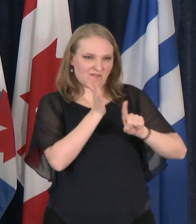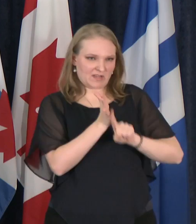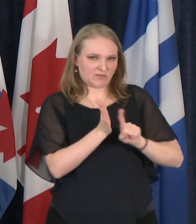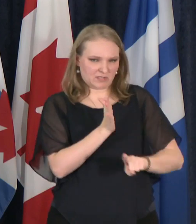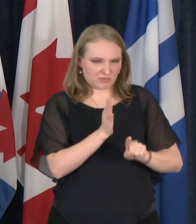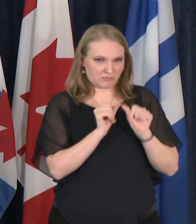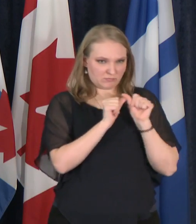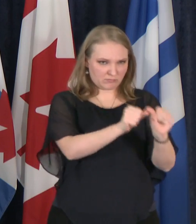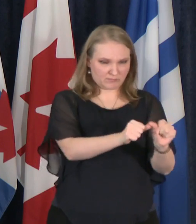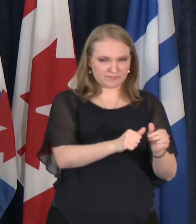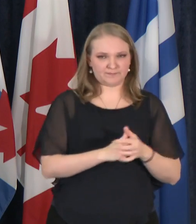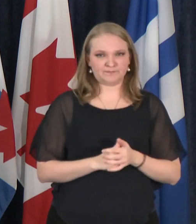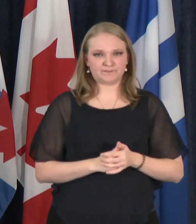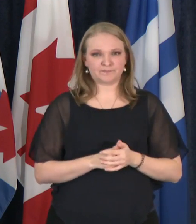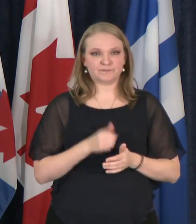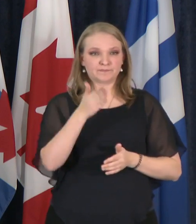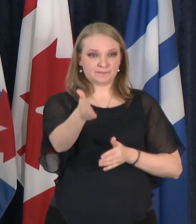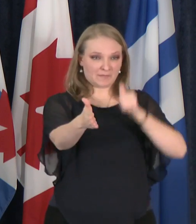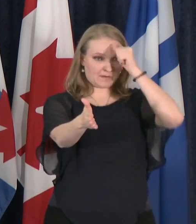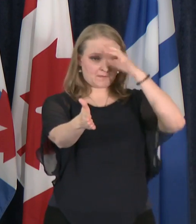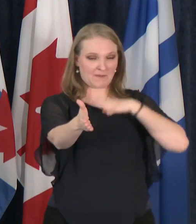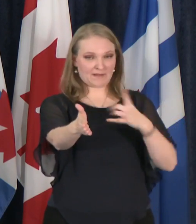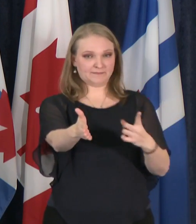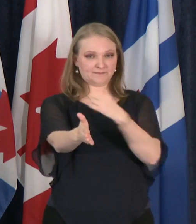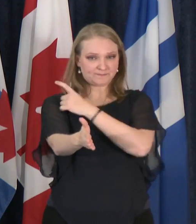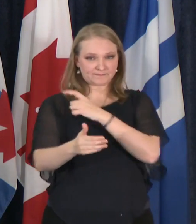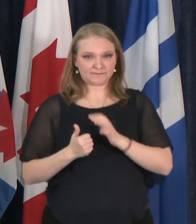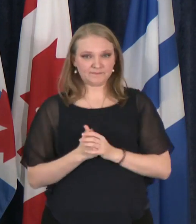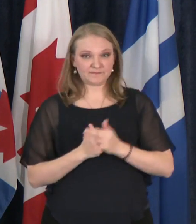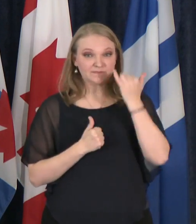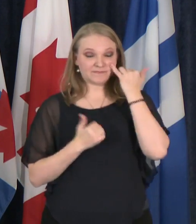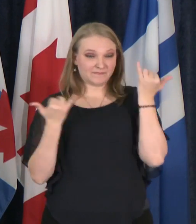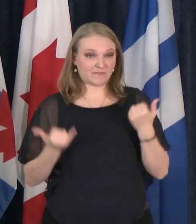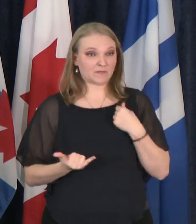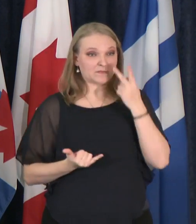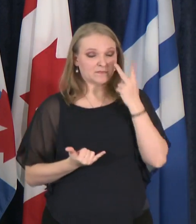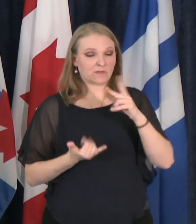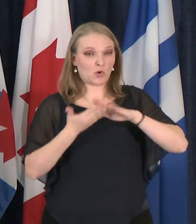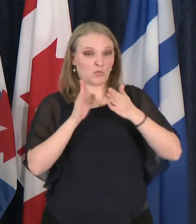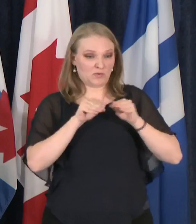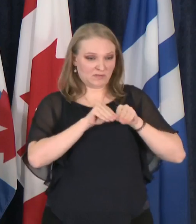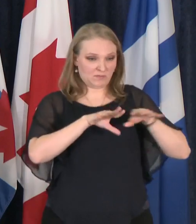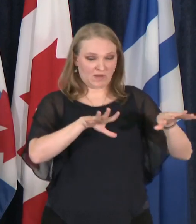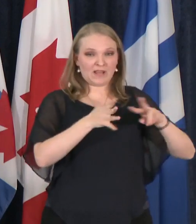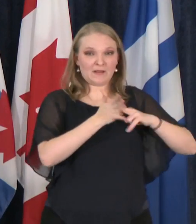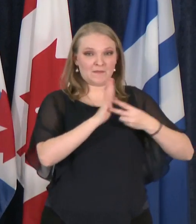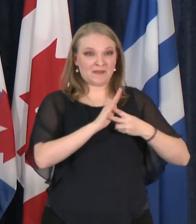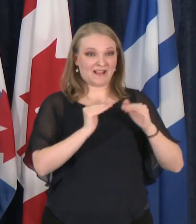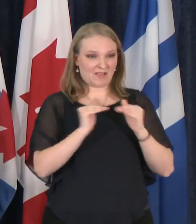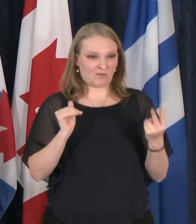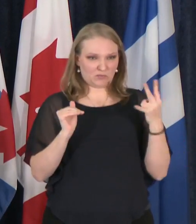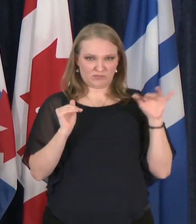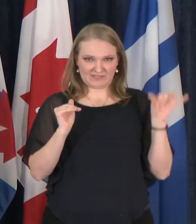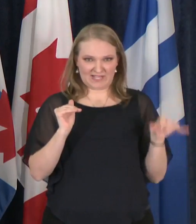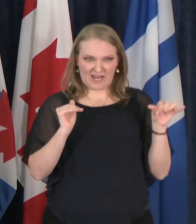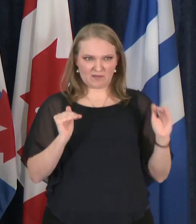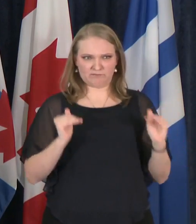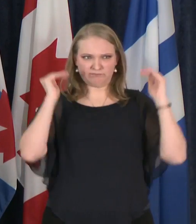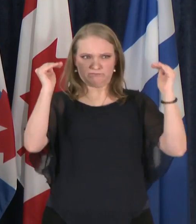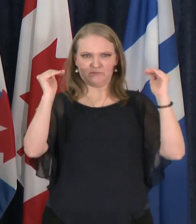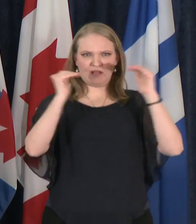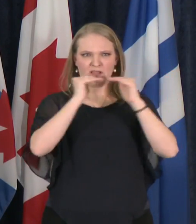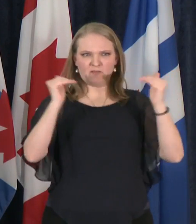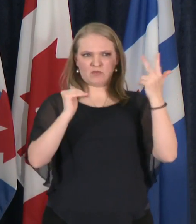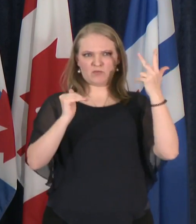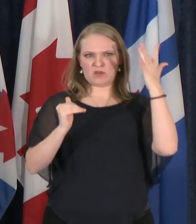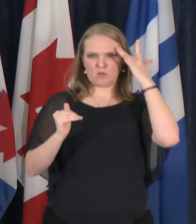And follow up to Chief Pegg, if we're starting to see community spread now, we're not moving up to level 3. Can you explain why not?